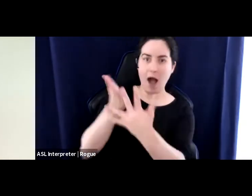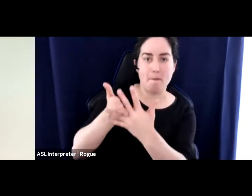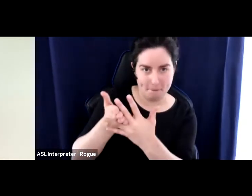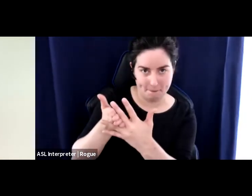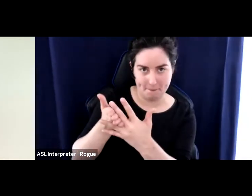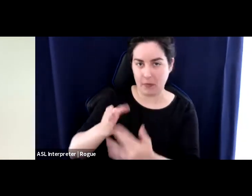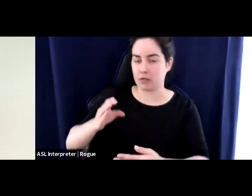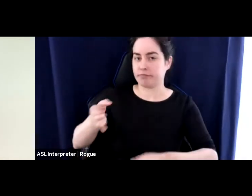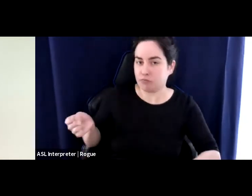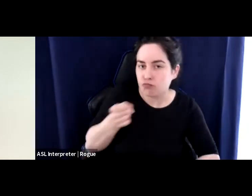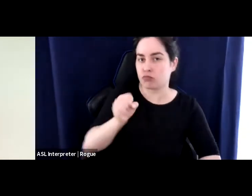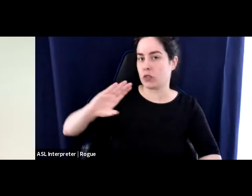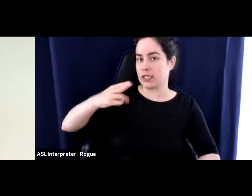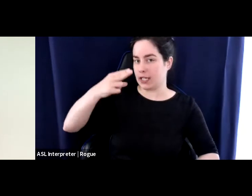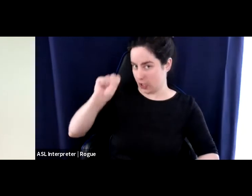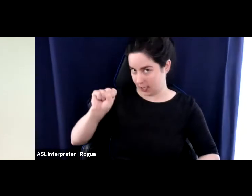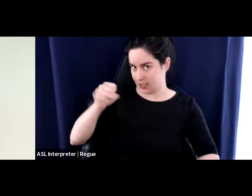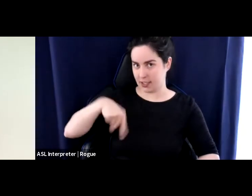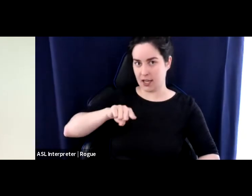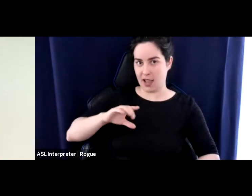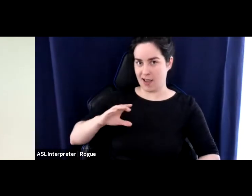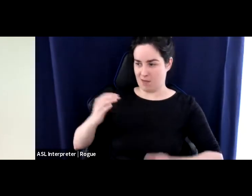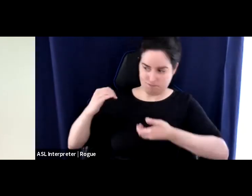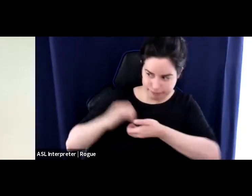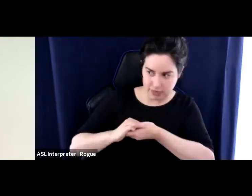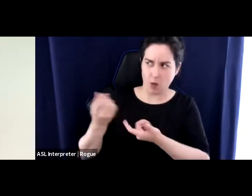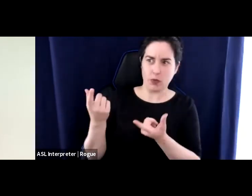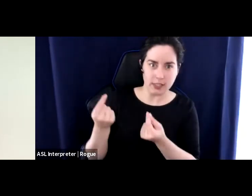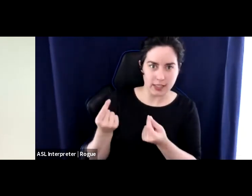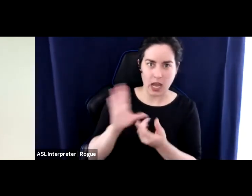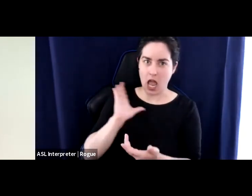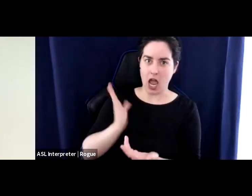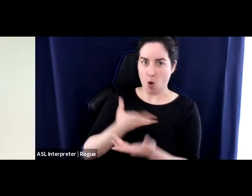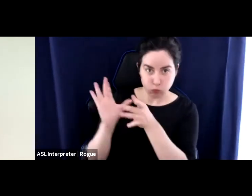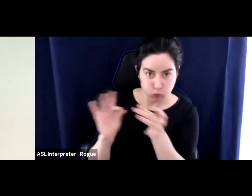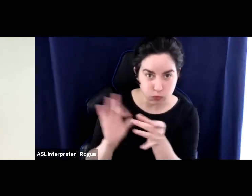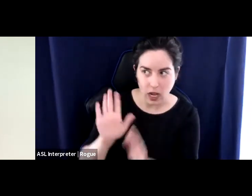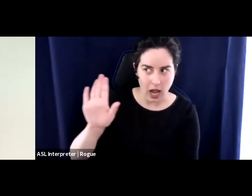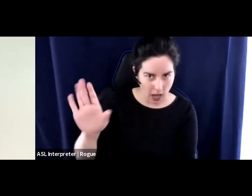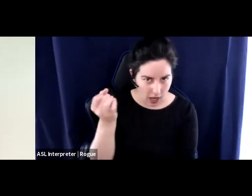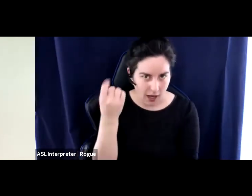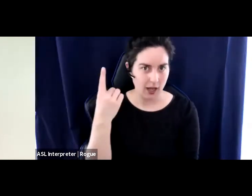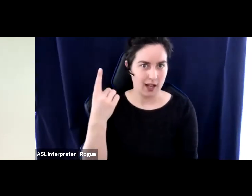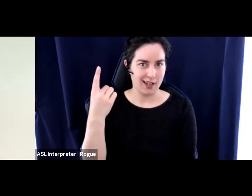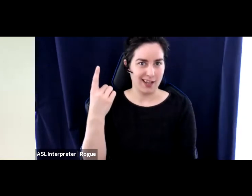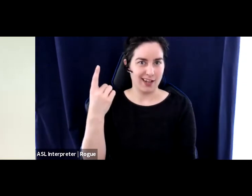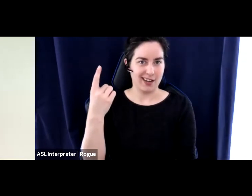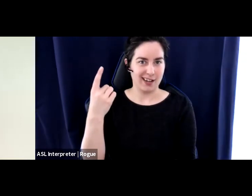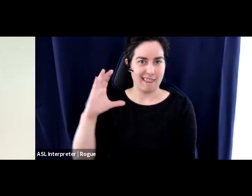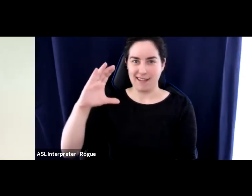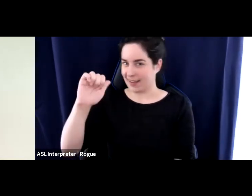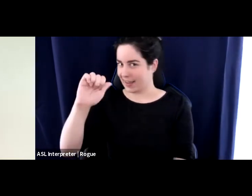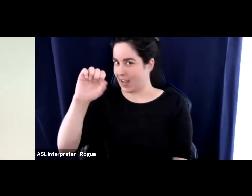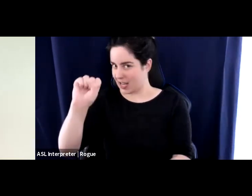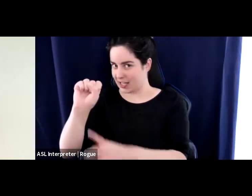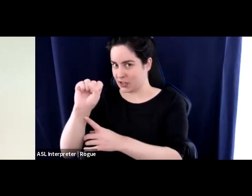appeal. And we argued that the court's order for the Children's Aid Society to provide a worker